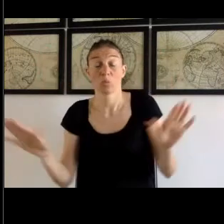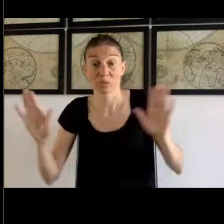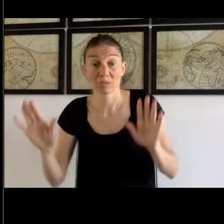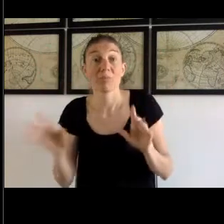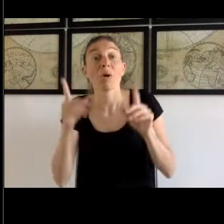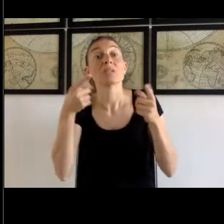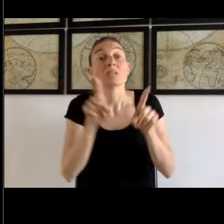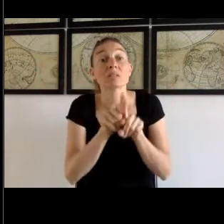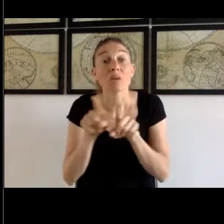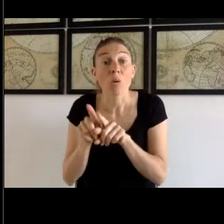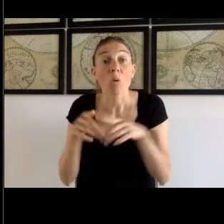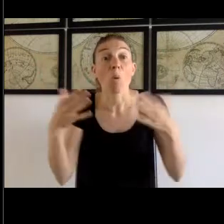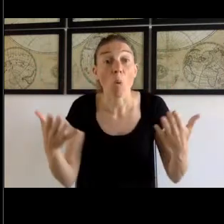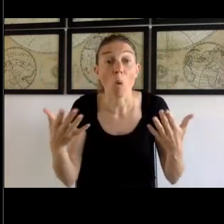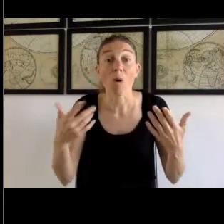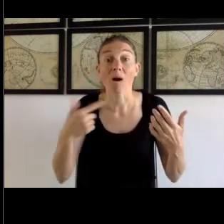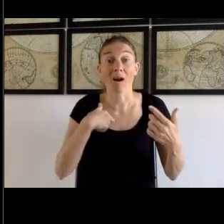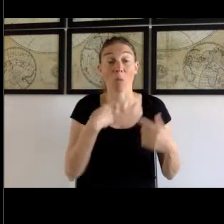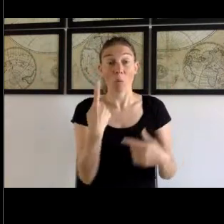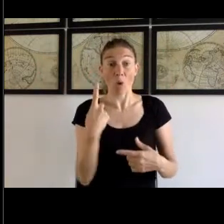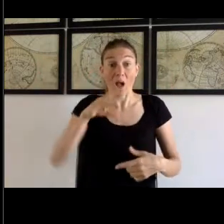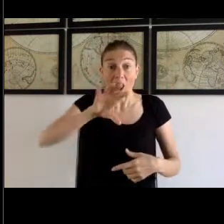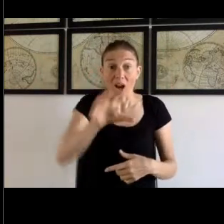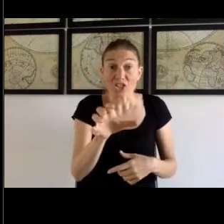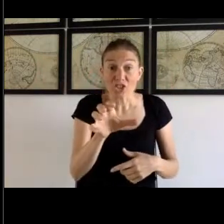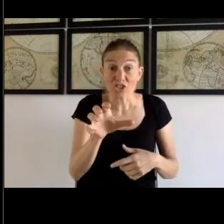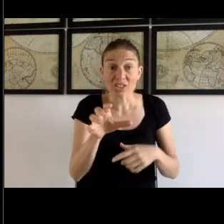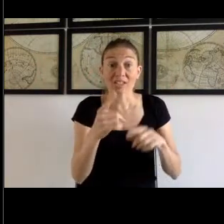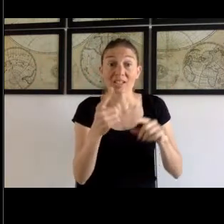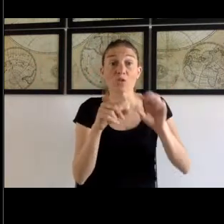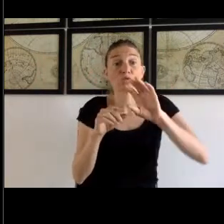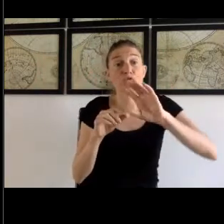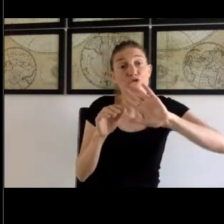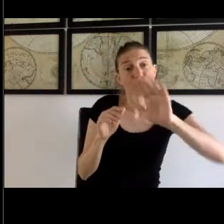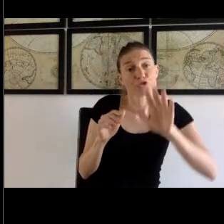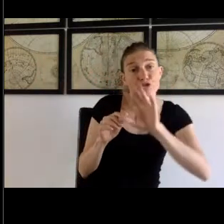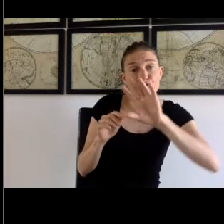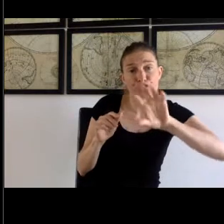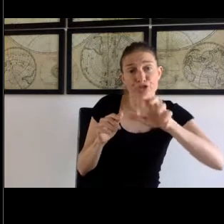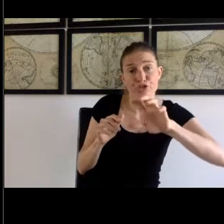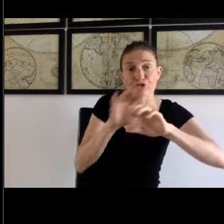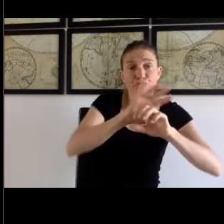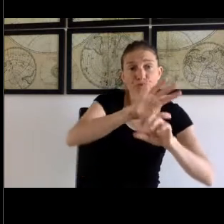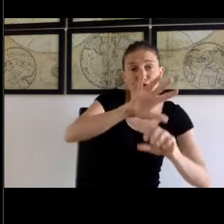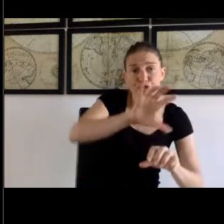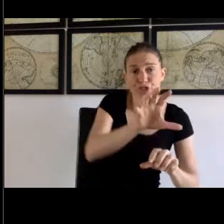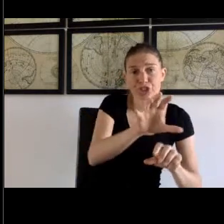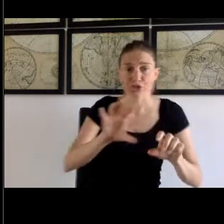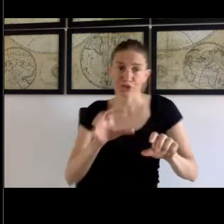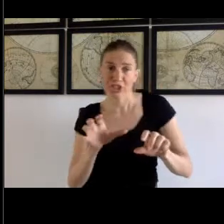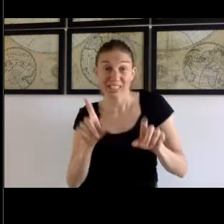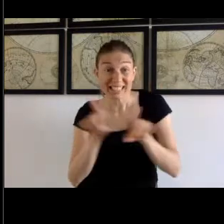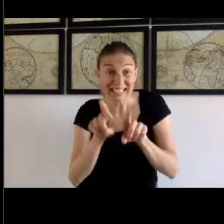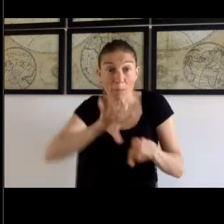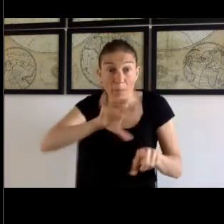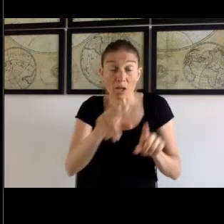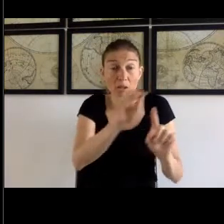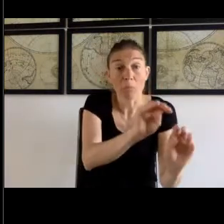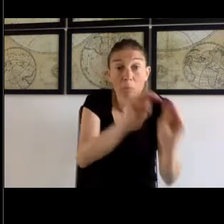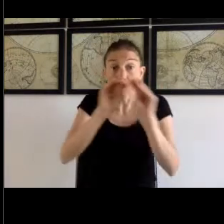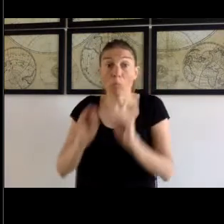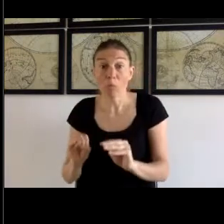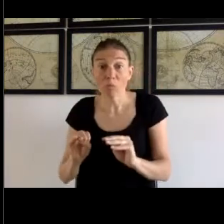be reassessed. And that's a big barrier because sometimes you even have waiting lists in order to be